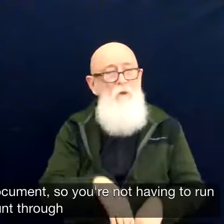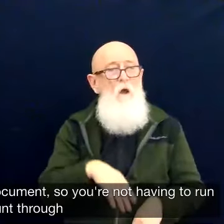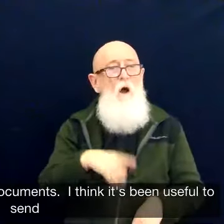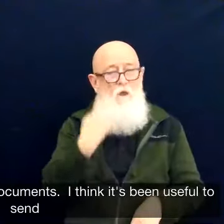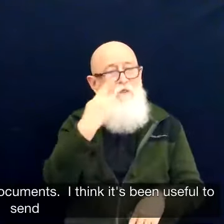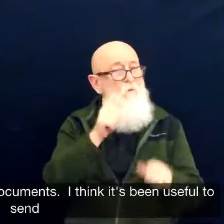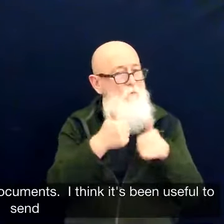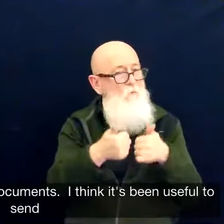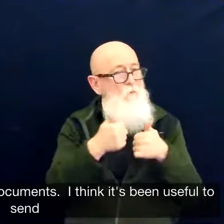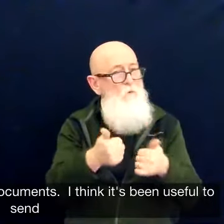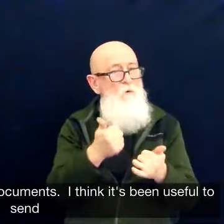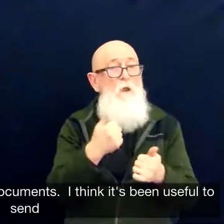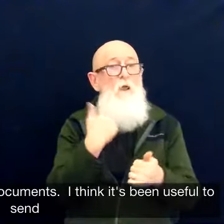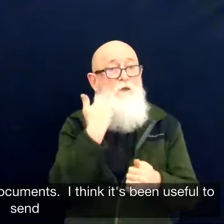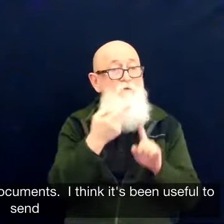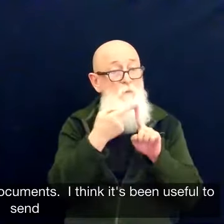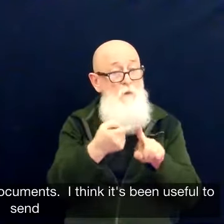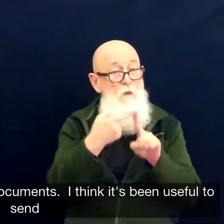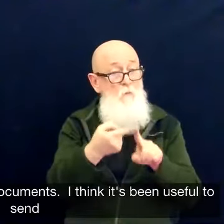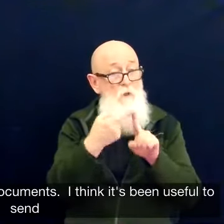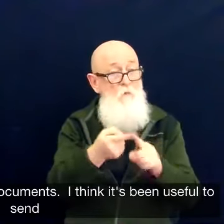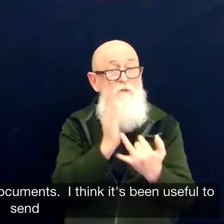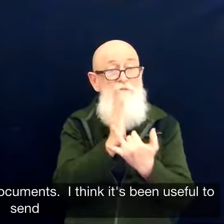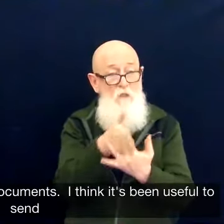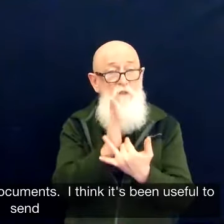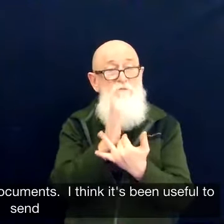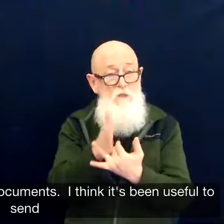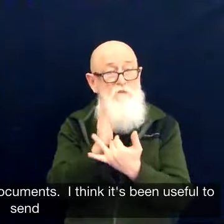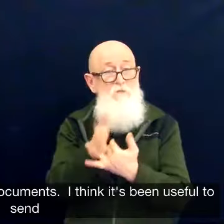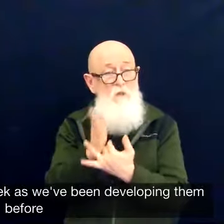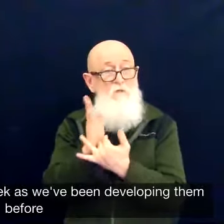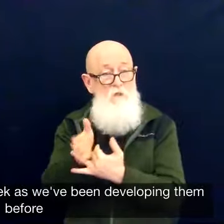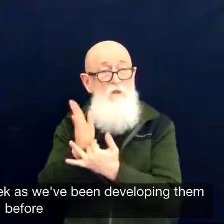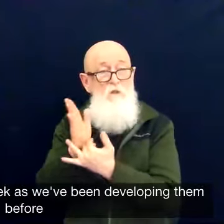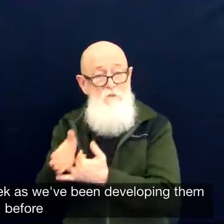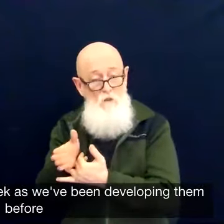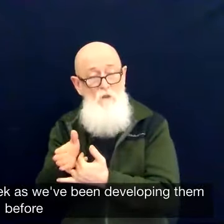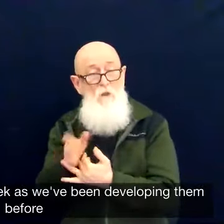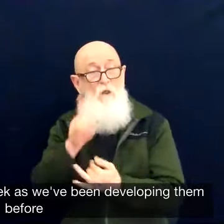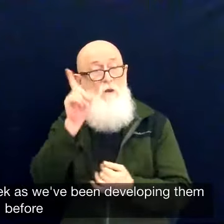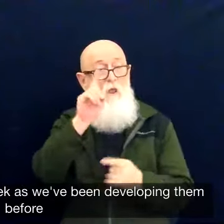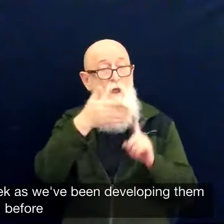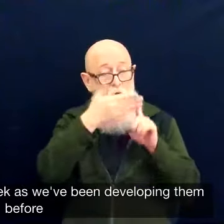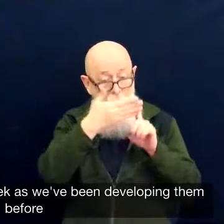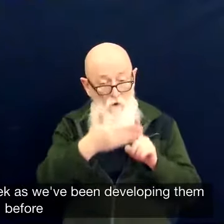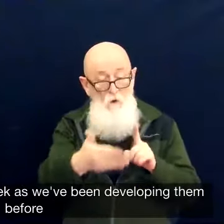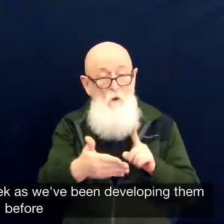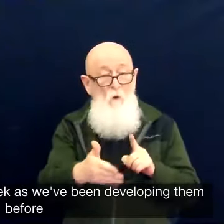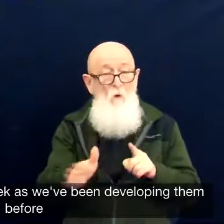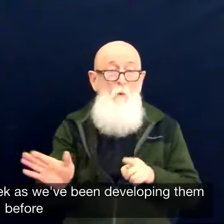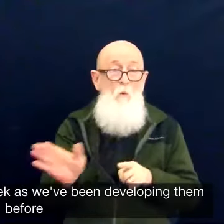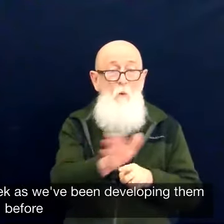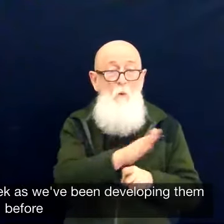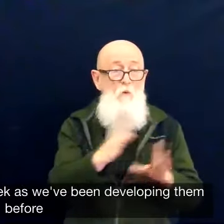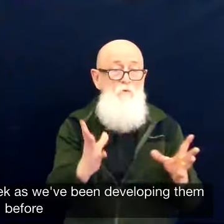each week as we've been developing them before the sessions. But from here on in, you'll have them all in one place, and